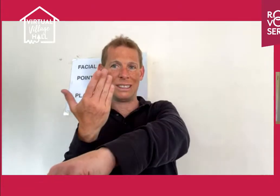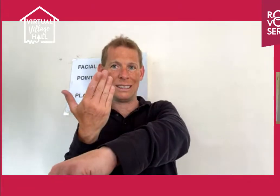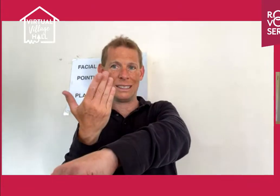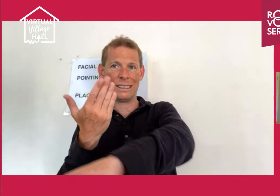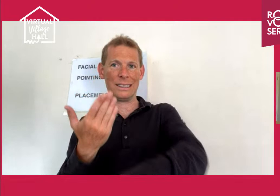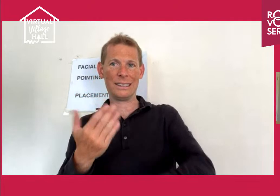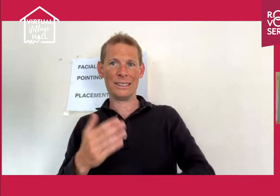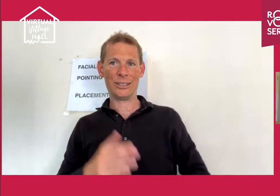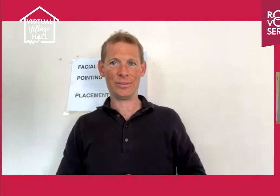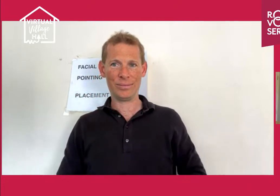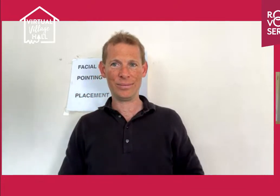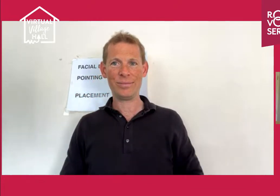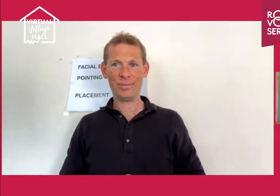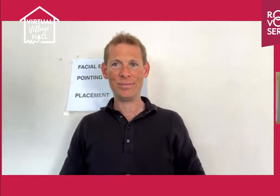green.